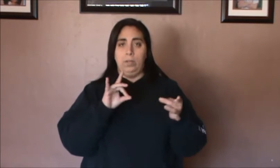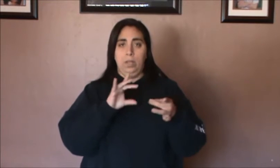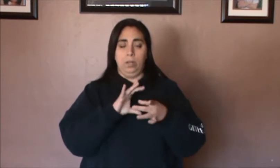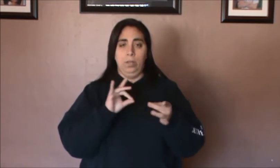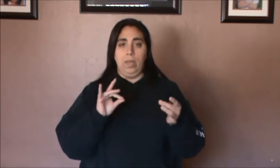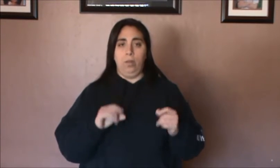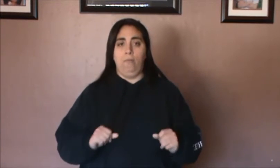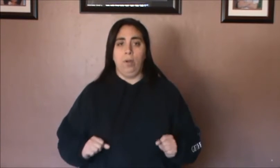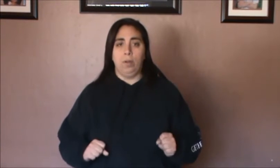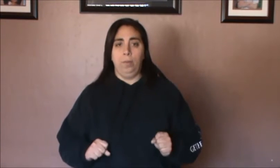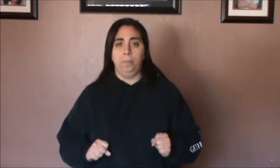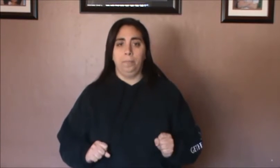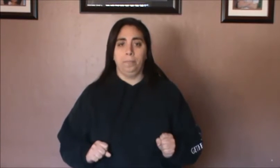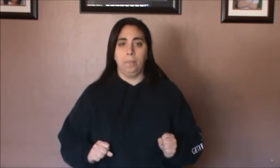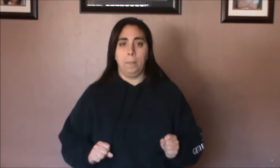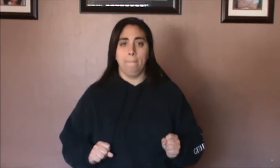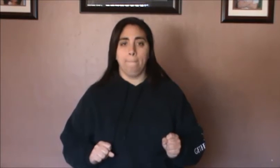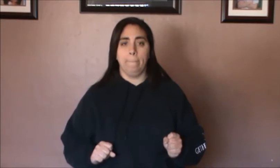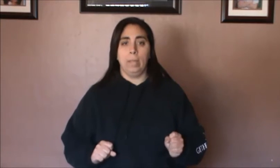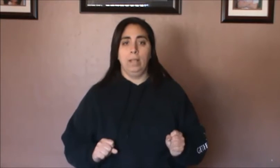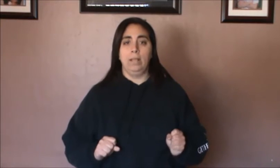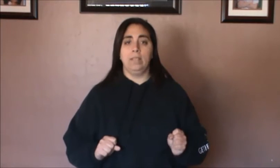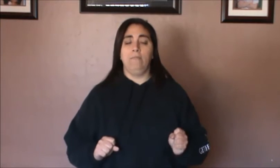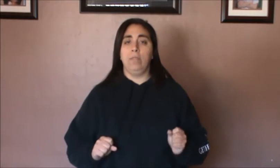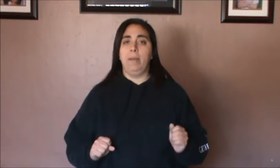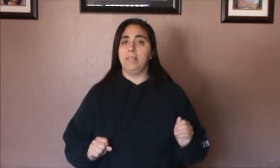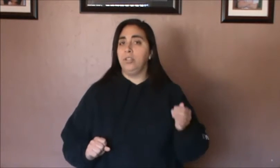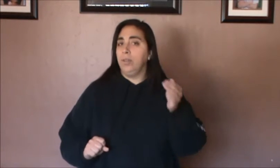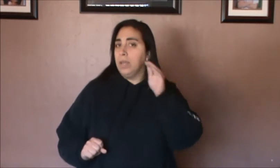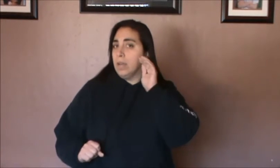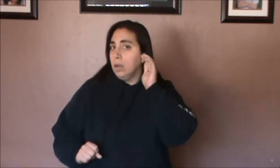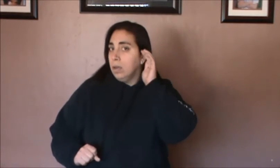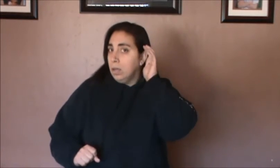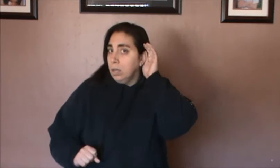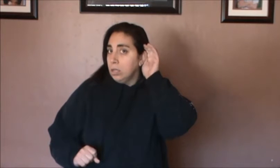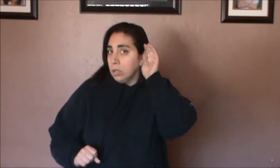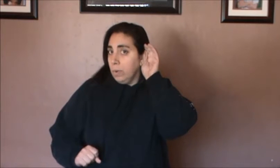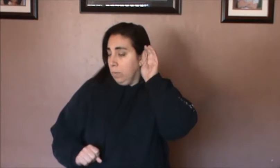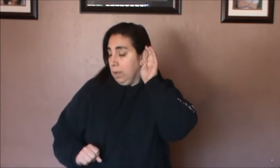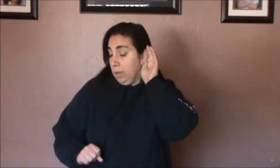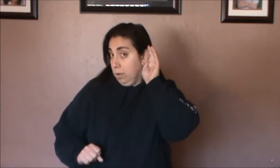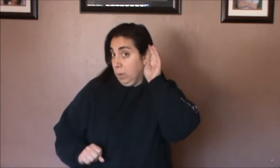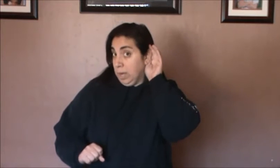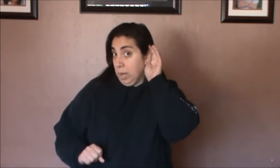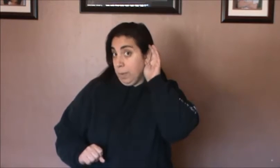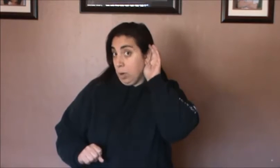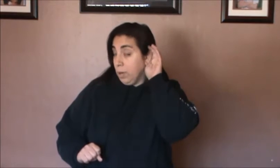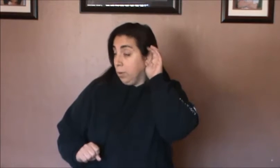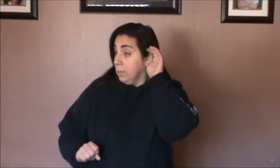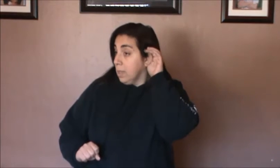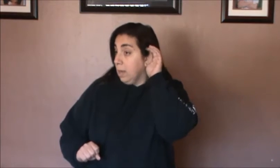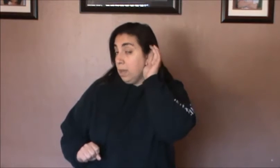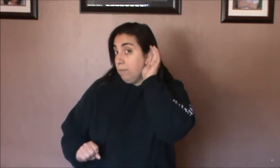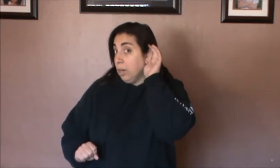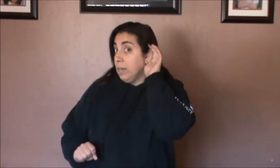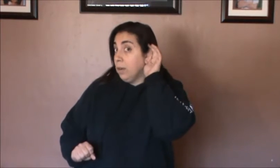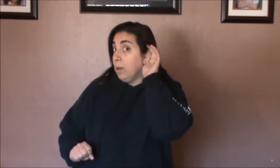horizontal, the other vertical. Listen for the message you'll hear. So when we want to hear better, we always kind of cuff our ear, right?